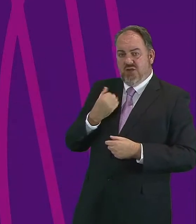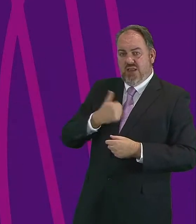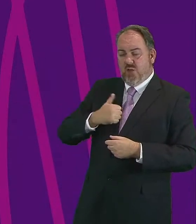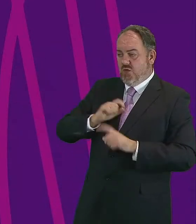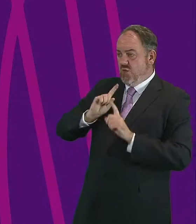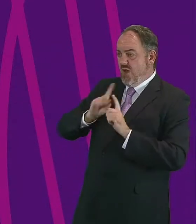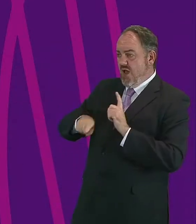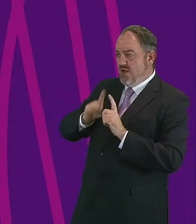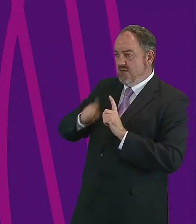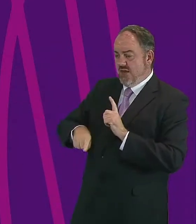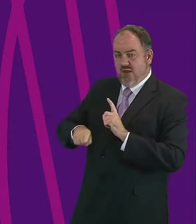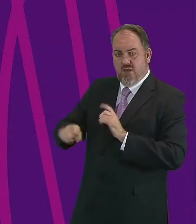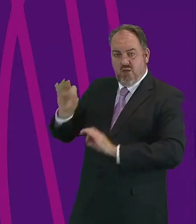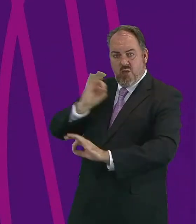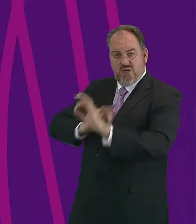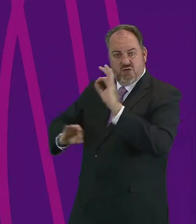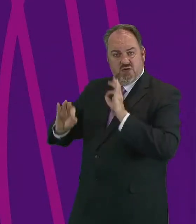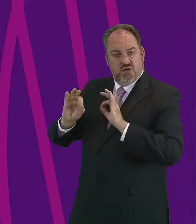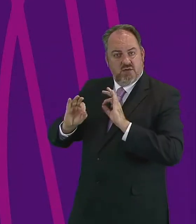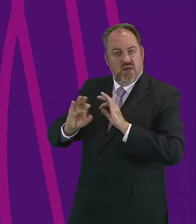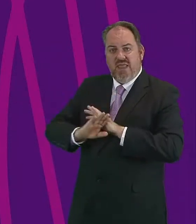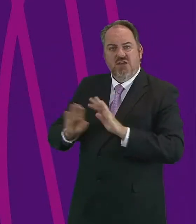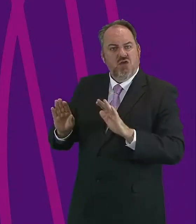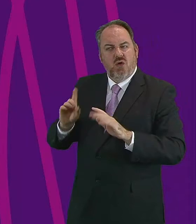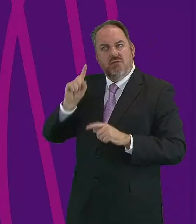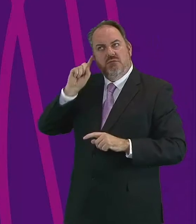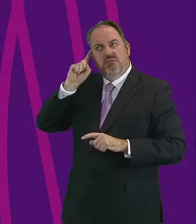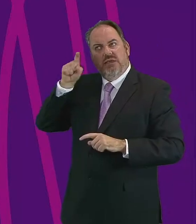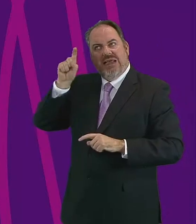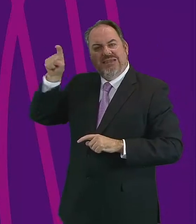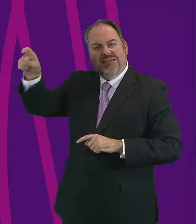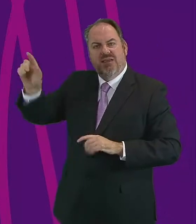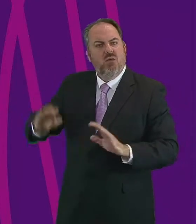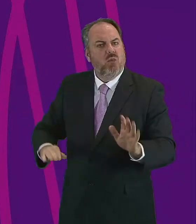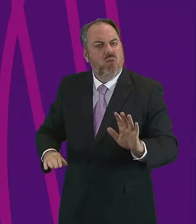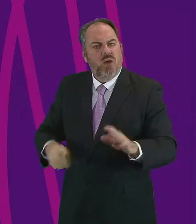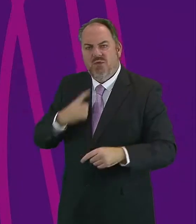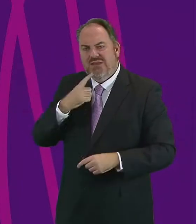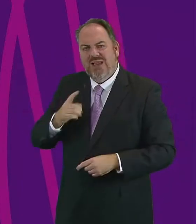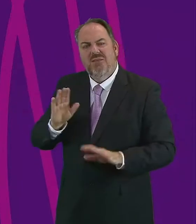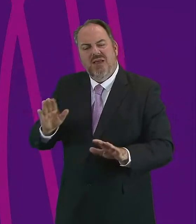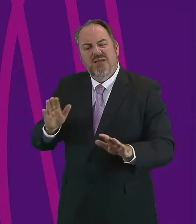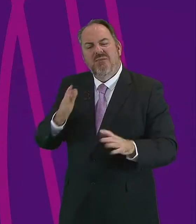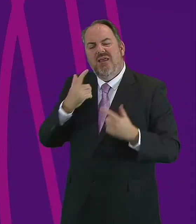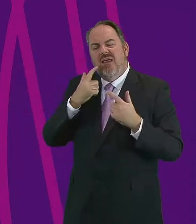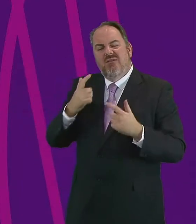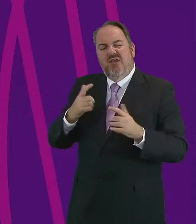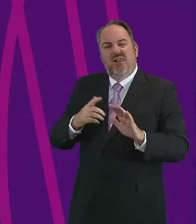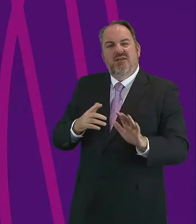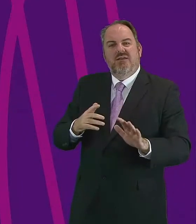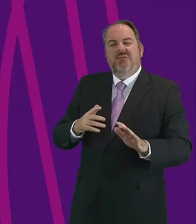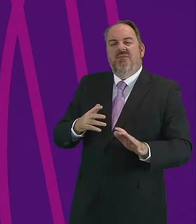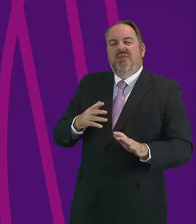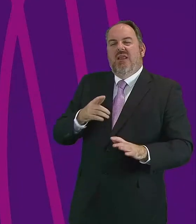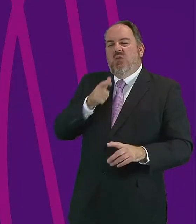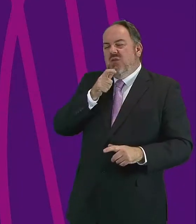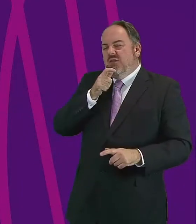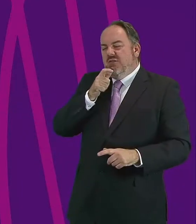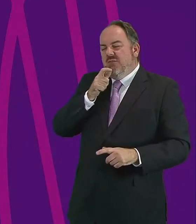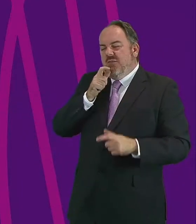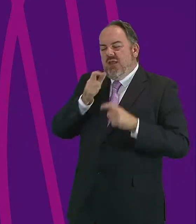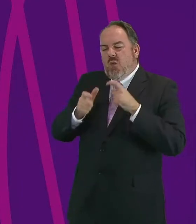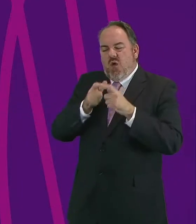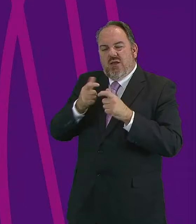that question, that's not necessarily speculation. What I'm just discouraging is at jumping. Perhaps I should refine my words, as I